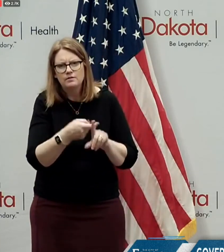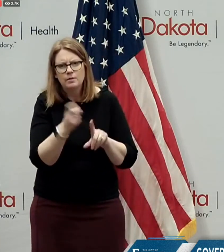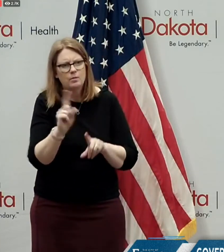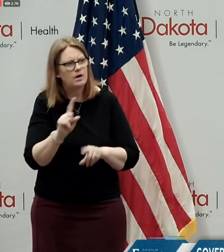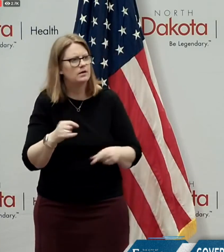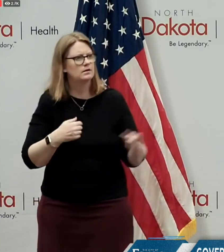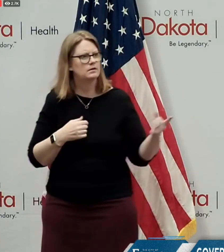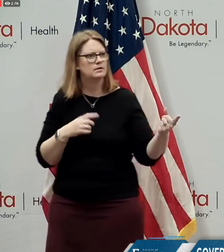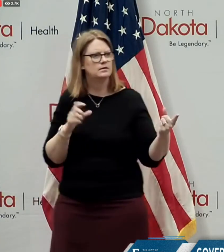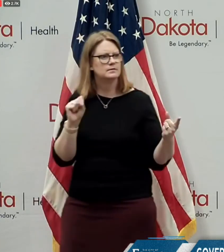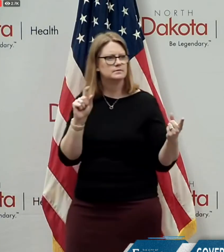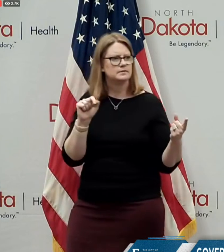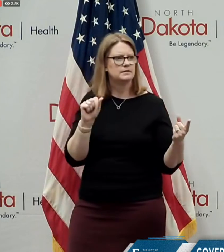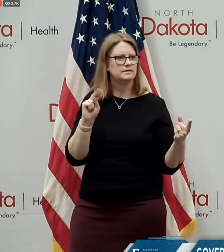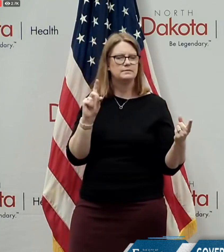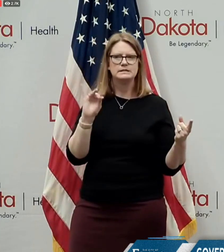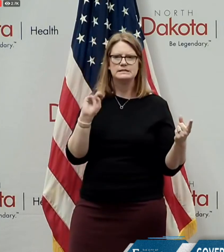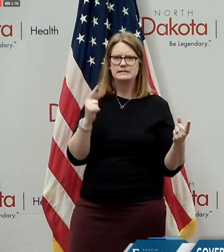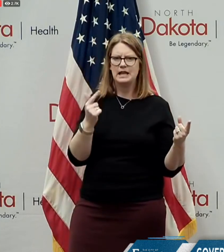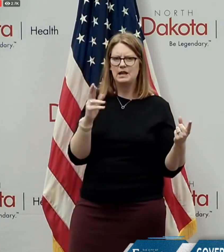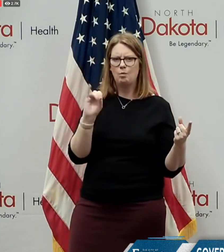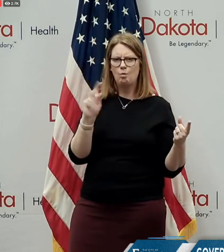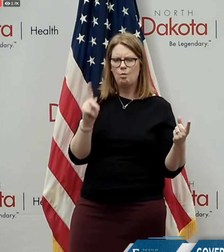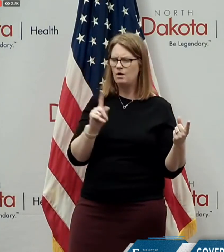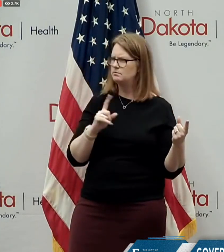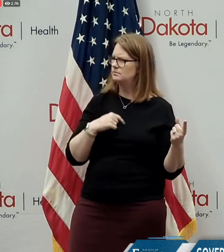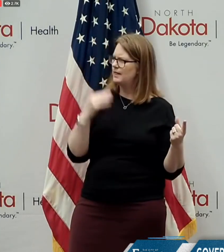to thank you very, very, very much.